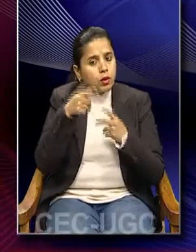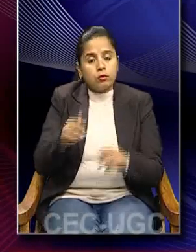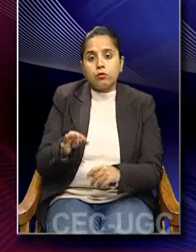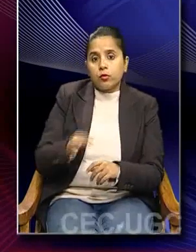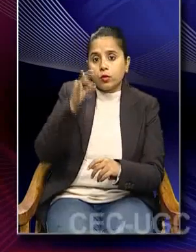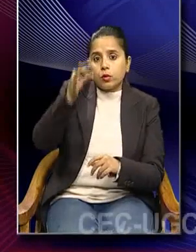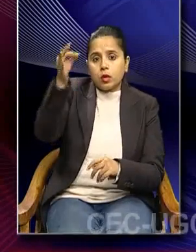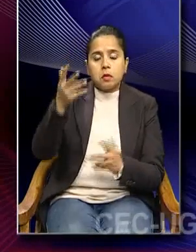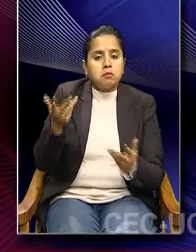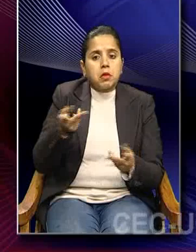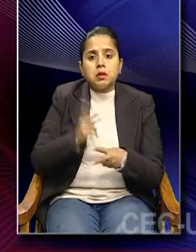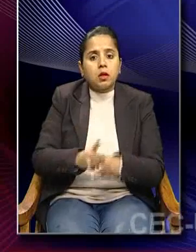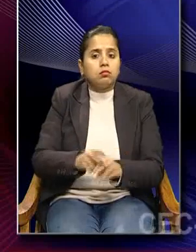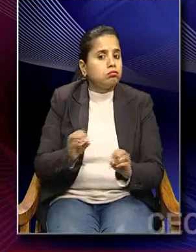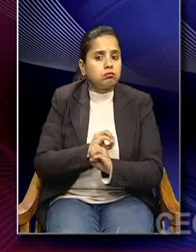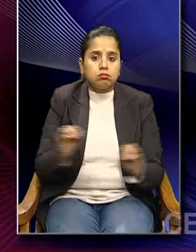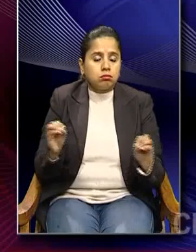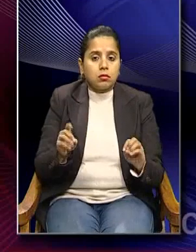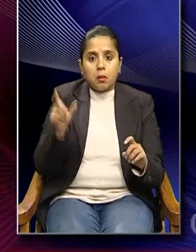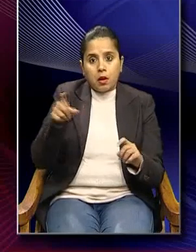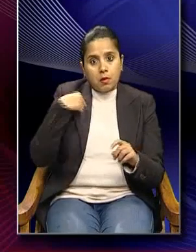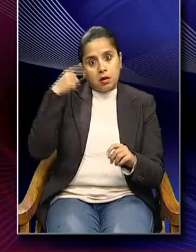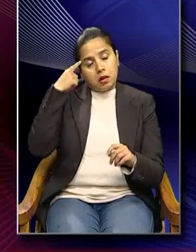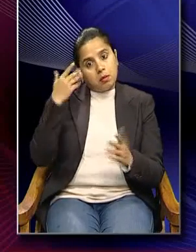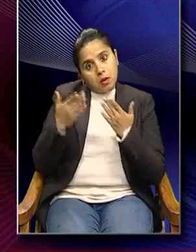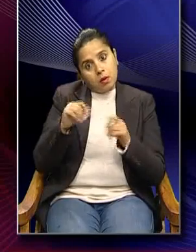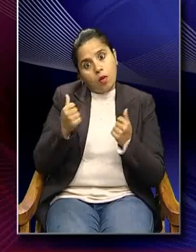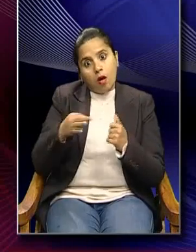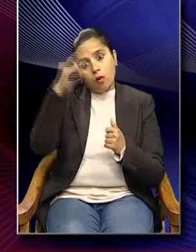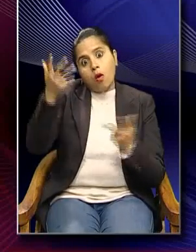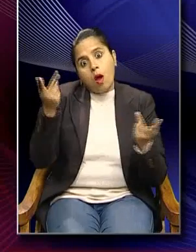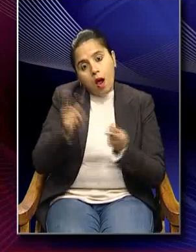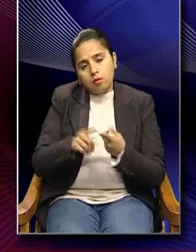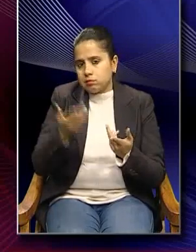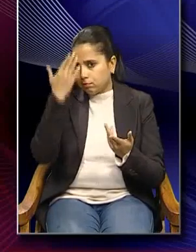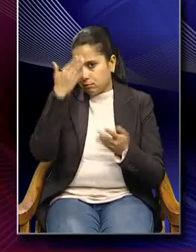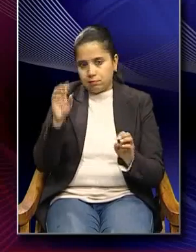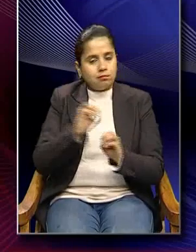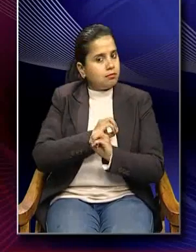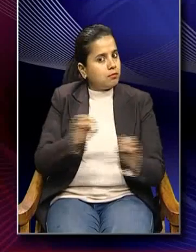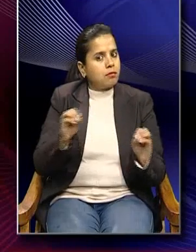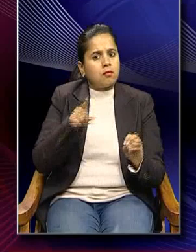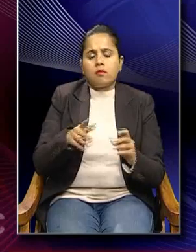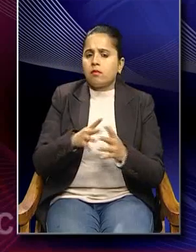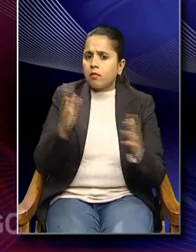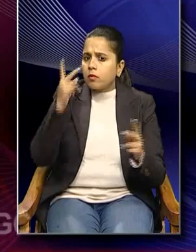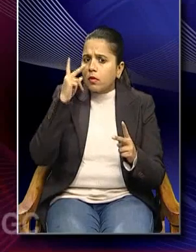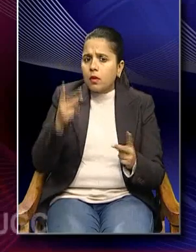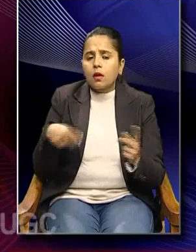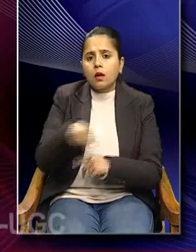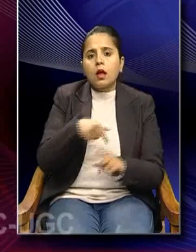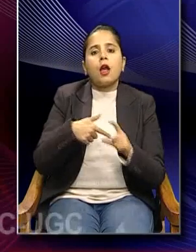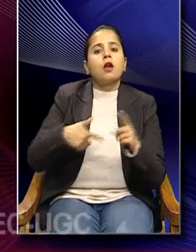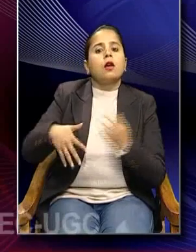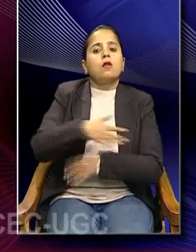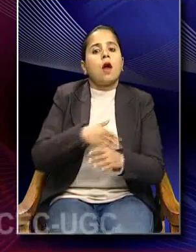is uncertain. One cannot predict future. Not so, it is so much so that in terms of